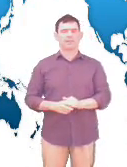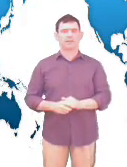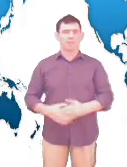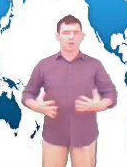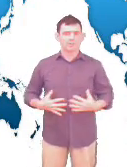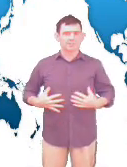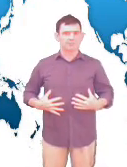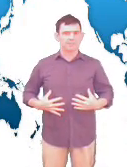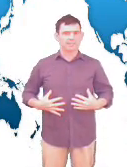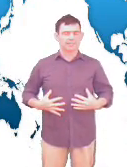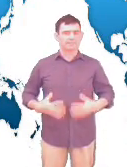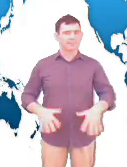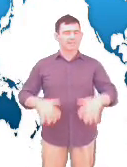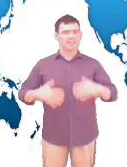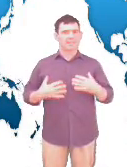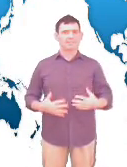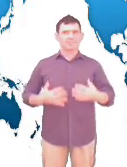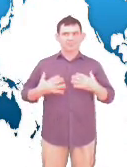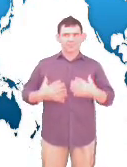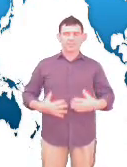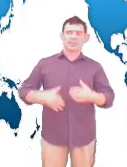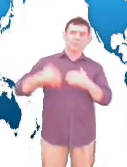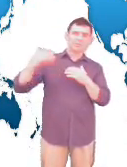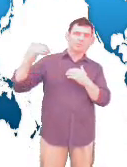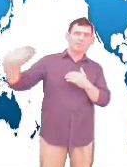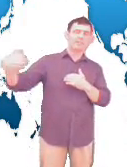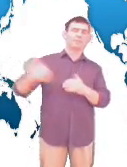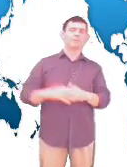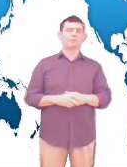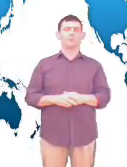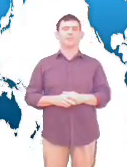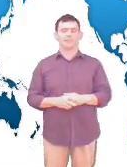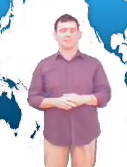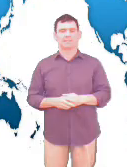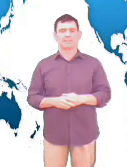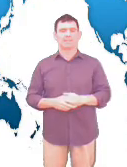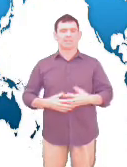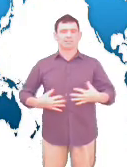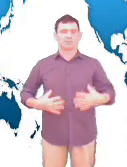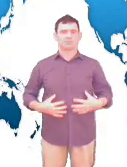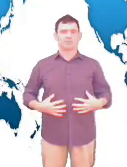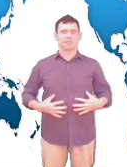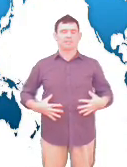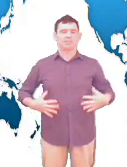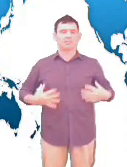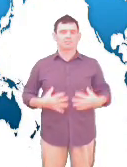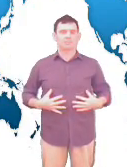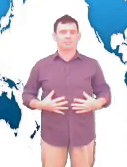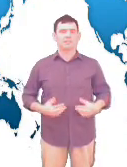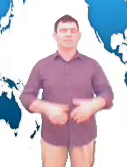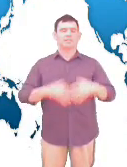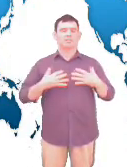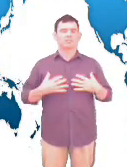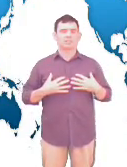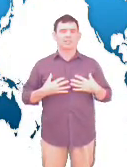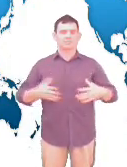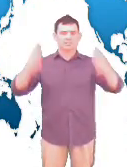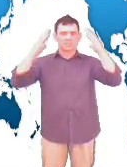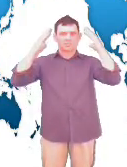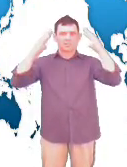there? Or is there a feeling? Is there a feeling when you think about doing that thing? Is there a feeling in your tummy, in your chest, in your